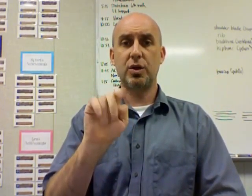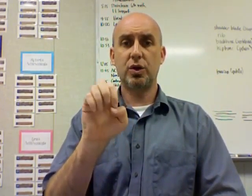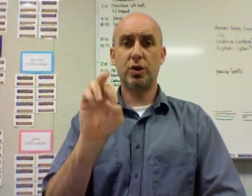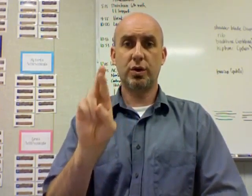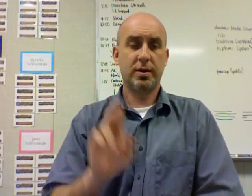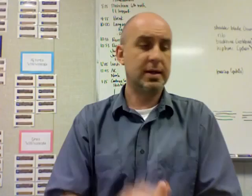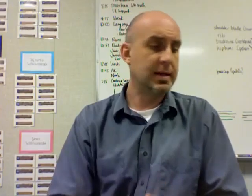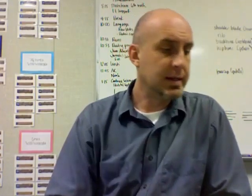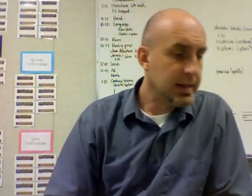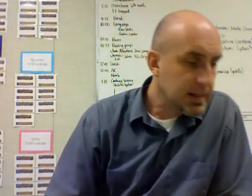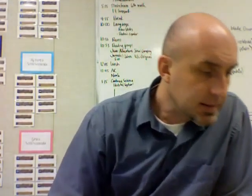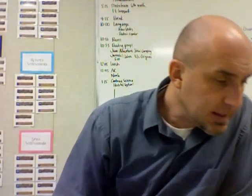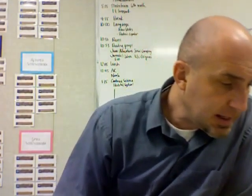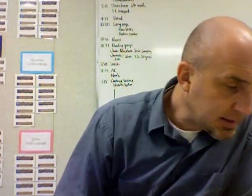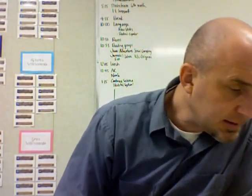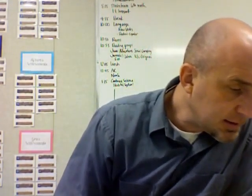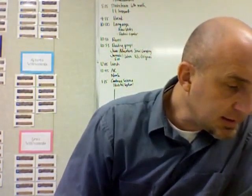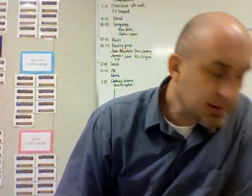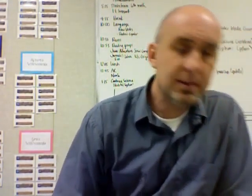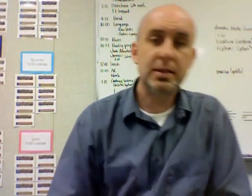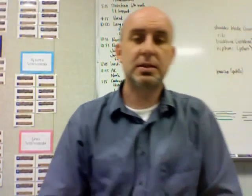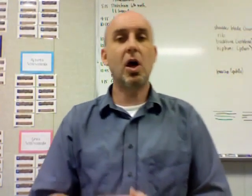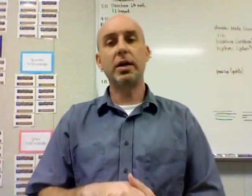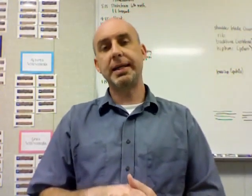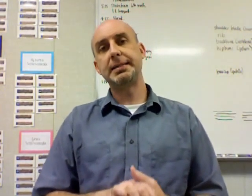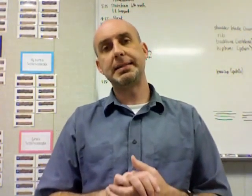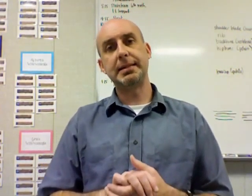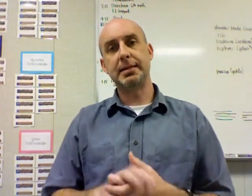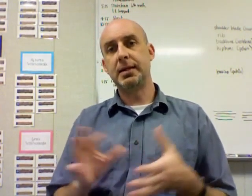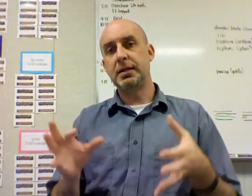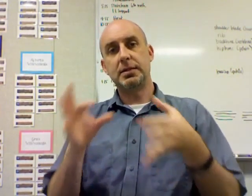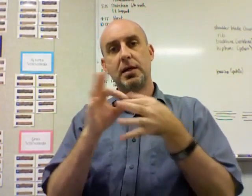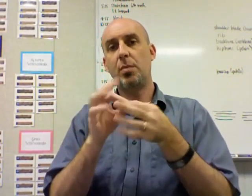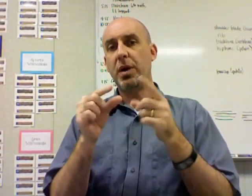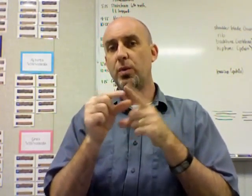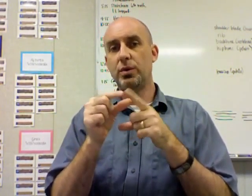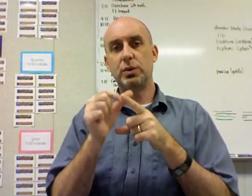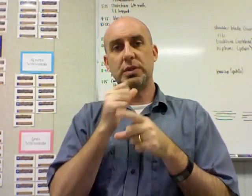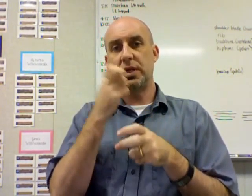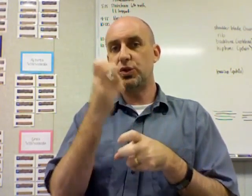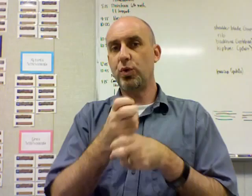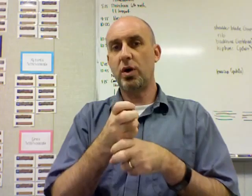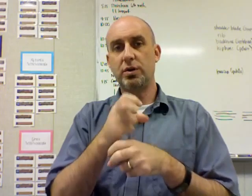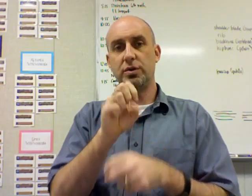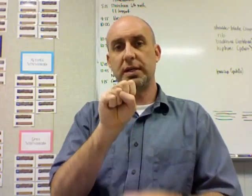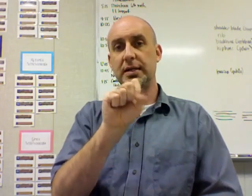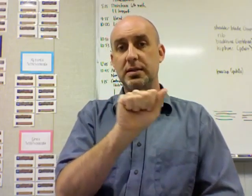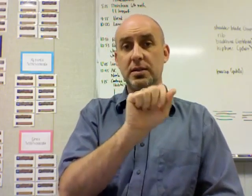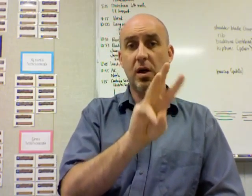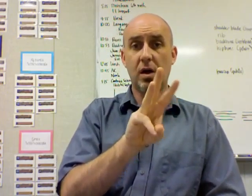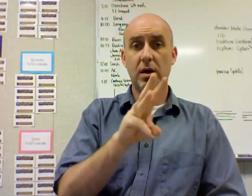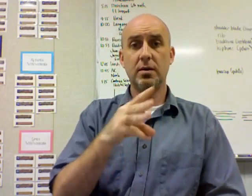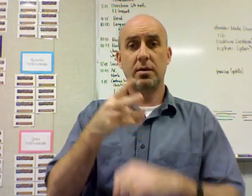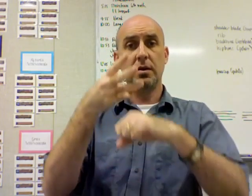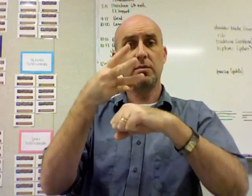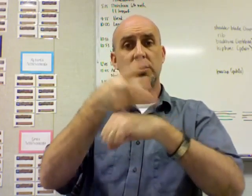Carpenter. Next, sawdust. It's a compound word, so it's not too hard. You sign saw, which